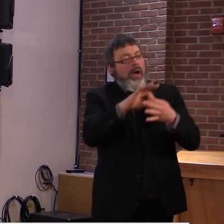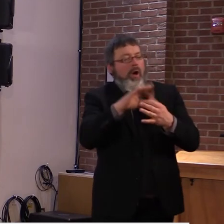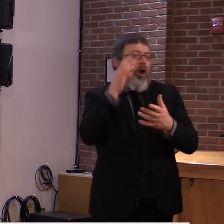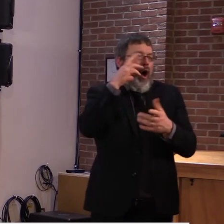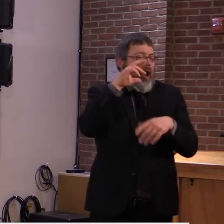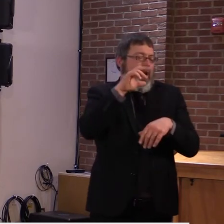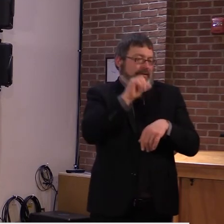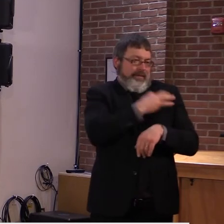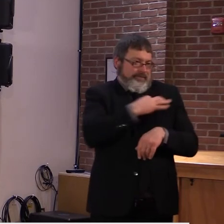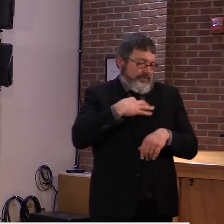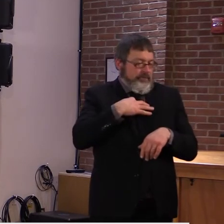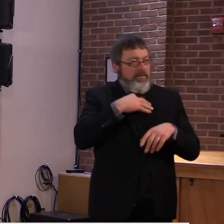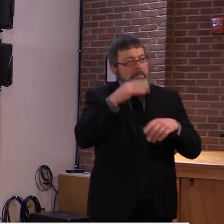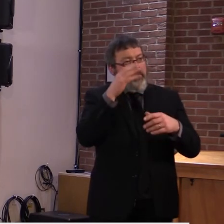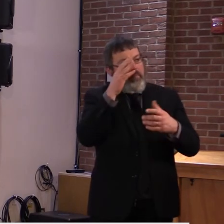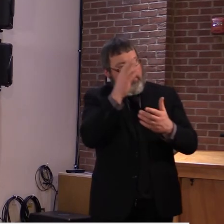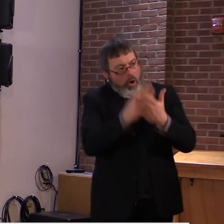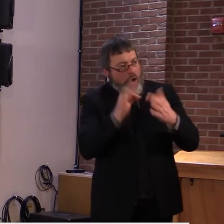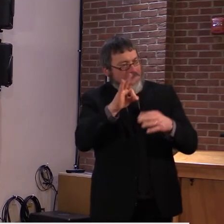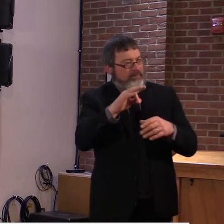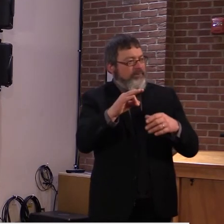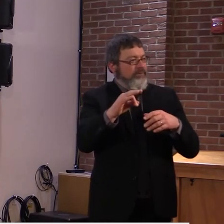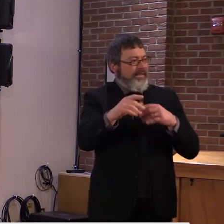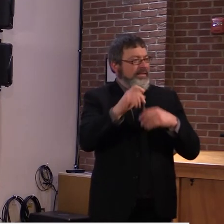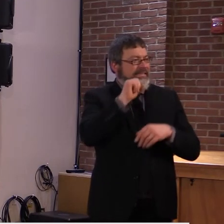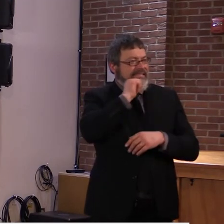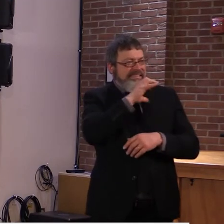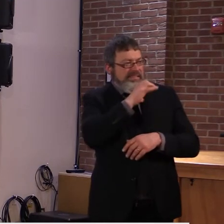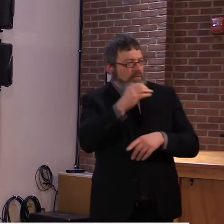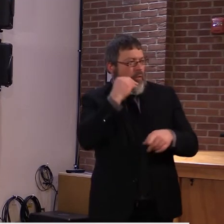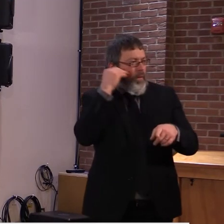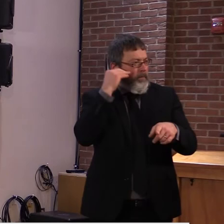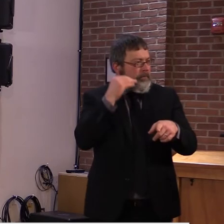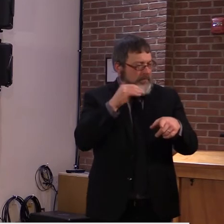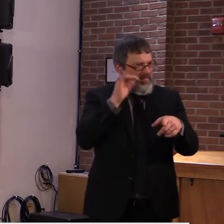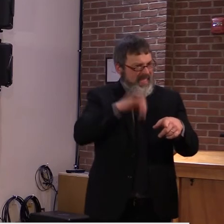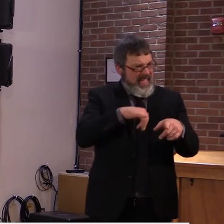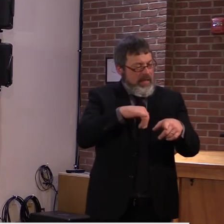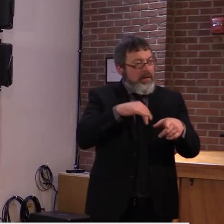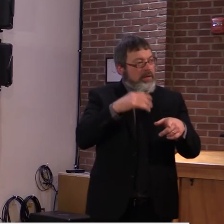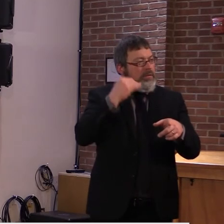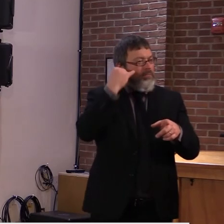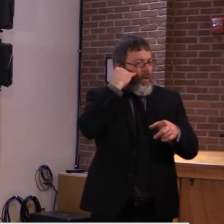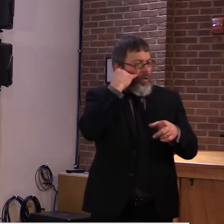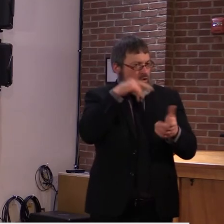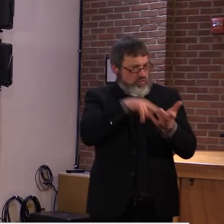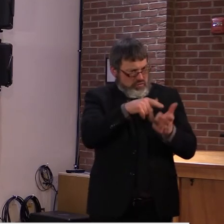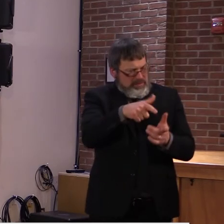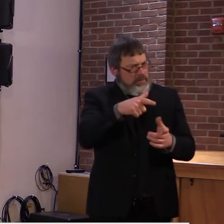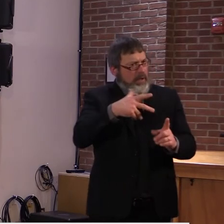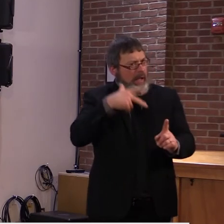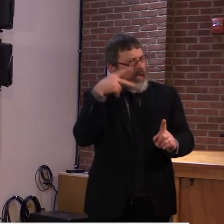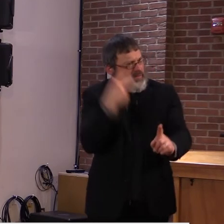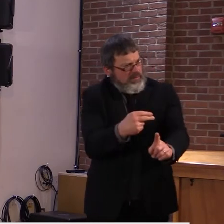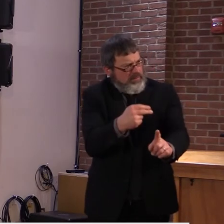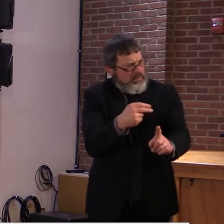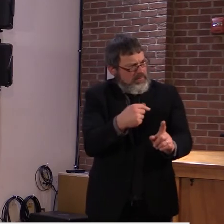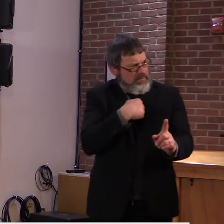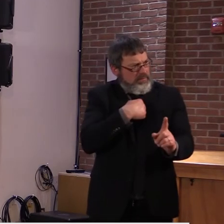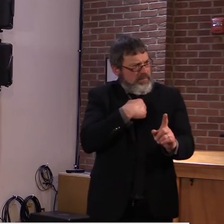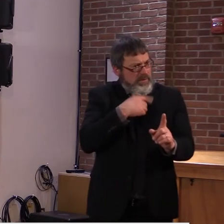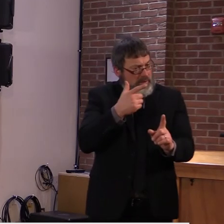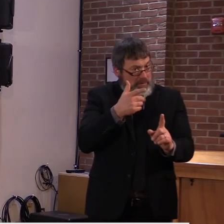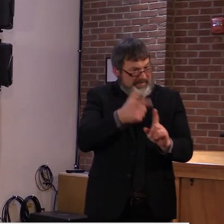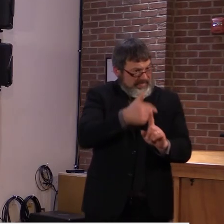facilities. Will it be local hospital personnel? Will it be the staff of the facilities themselves? Or